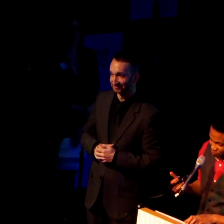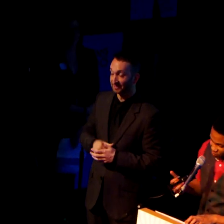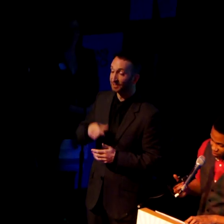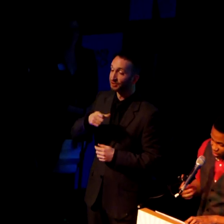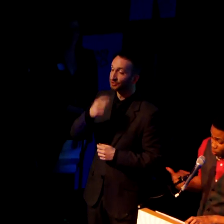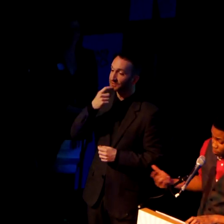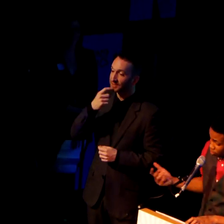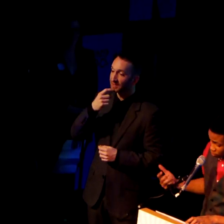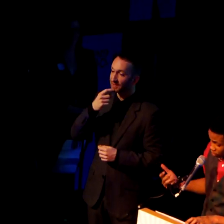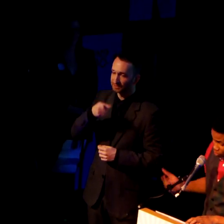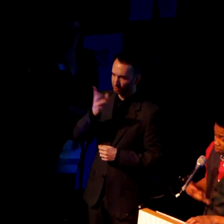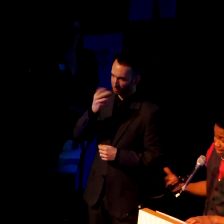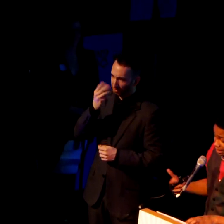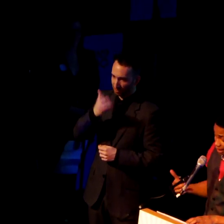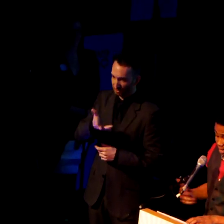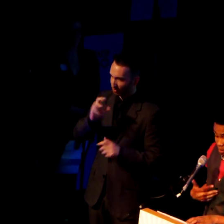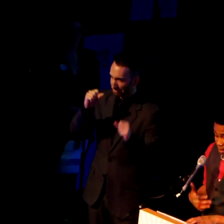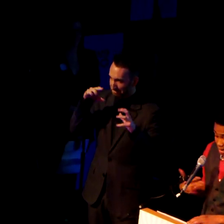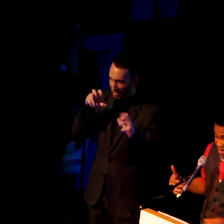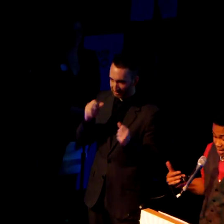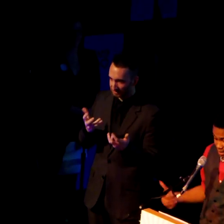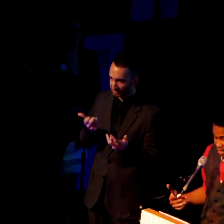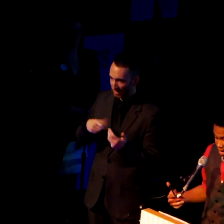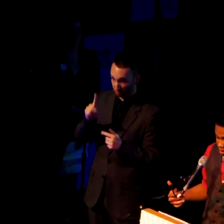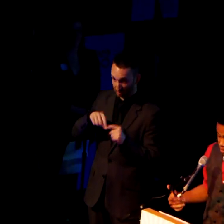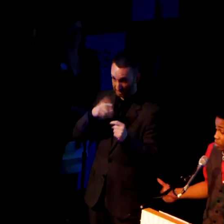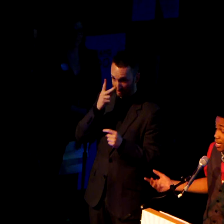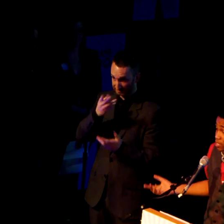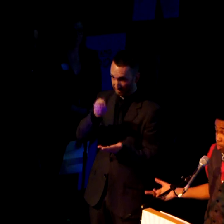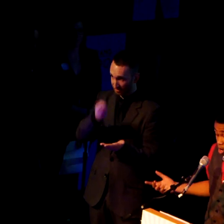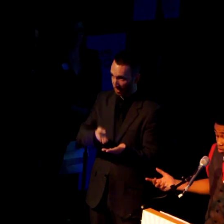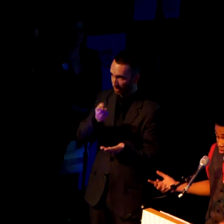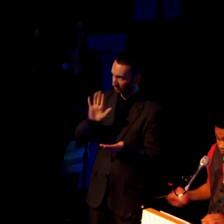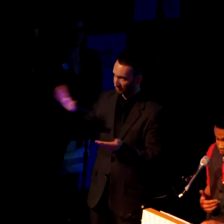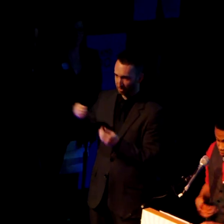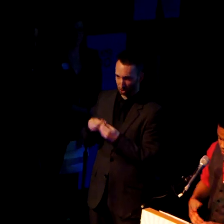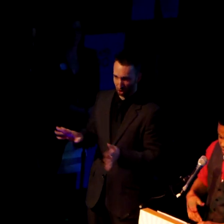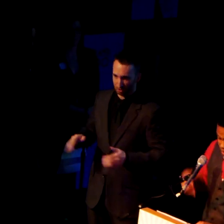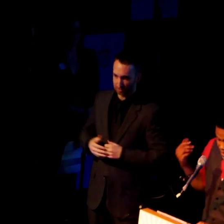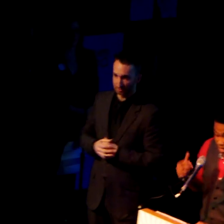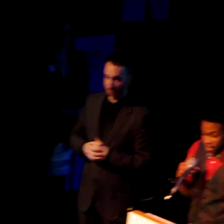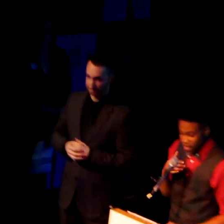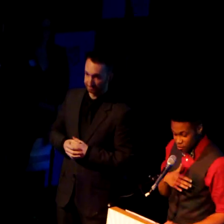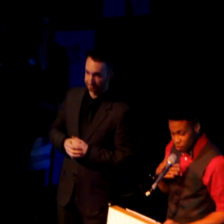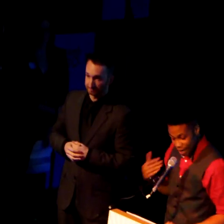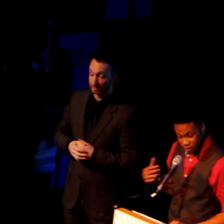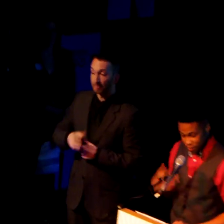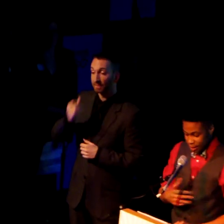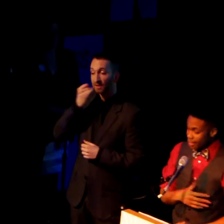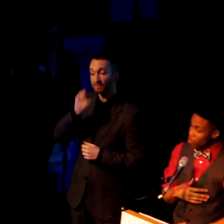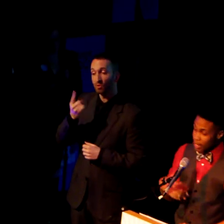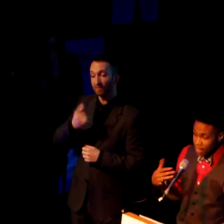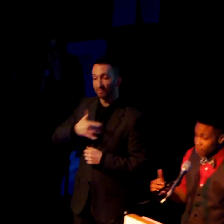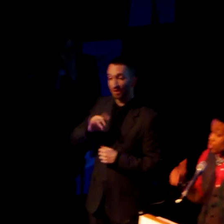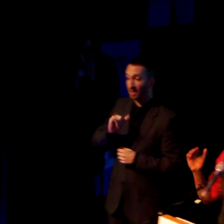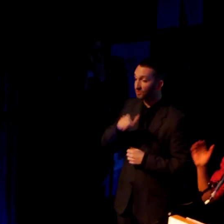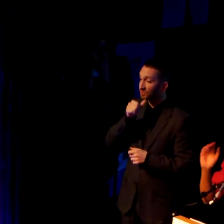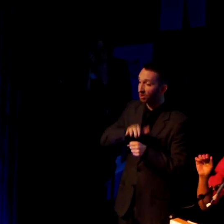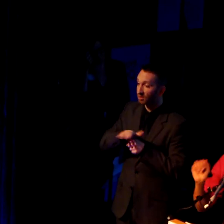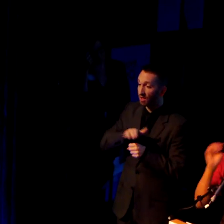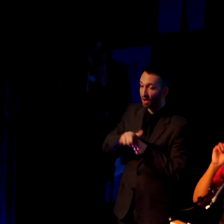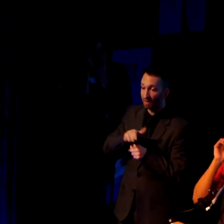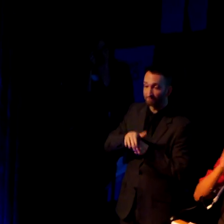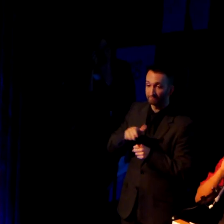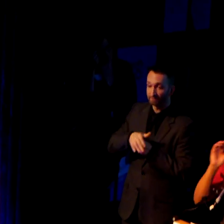She said, you're beautiful, you're amazing, and anybody that can't see that, well, that's their loss. If you are ever feeling like you ain't enough, just go